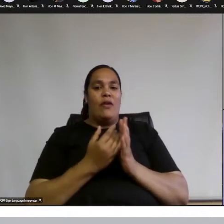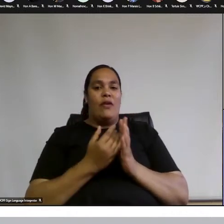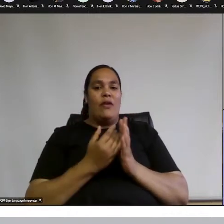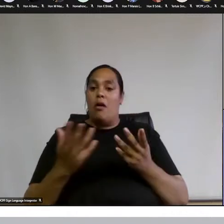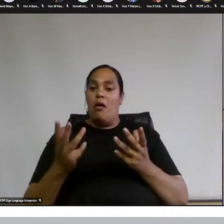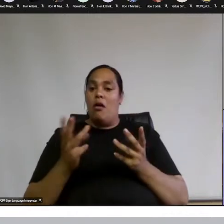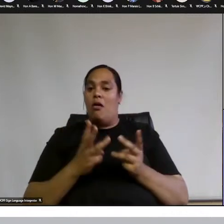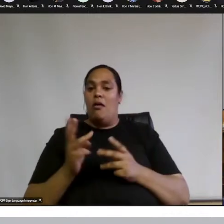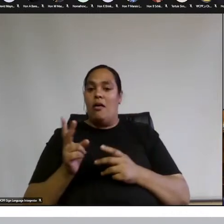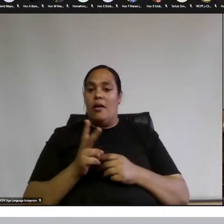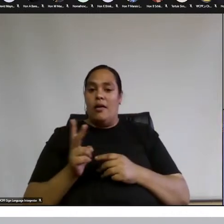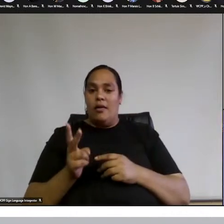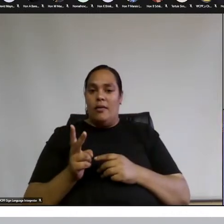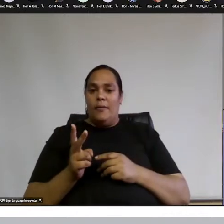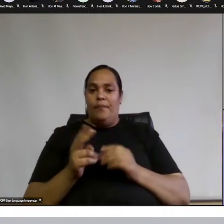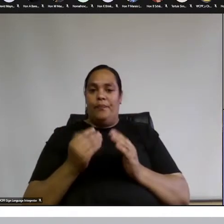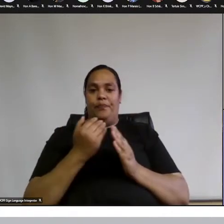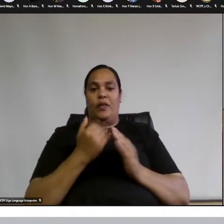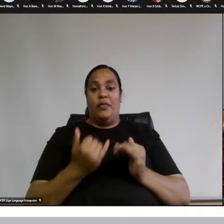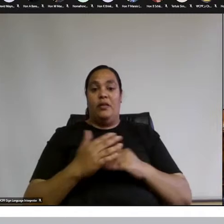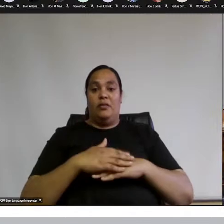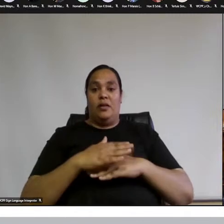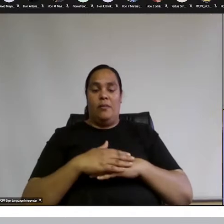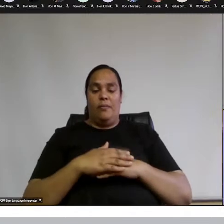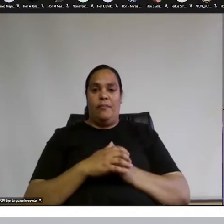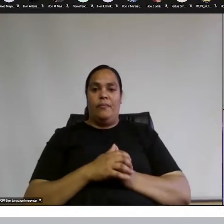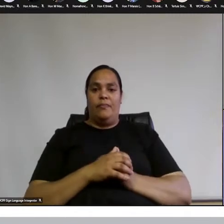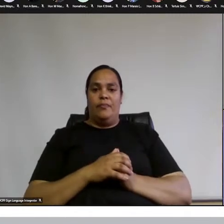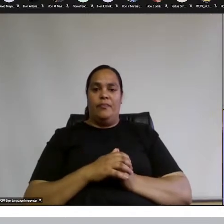as per this time.